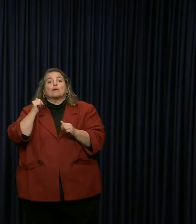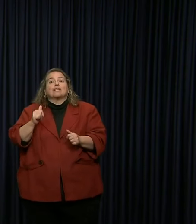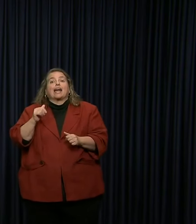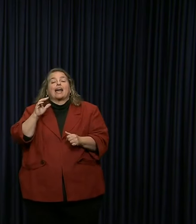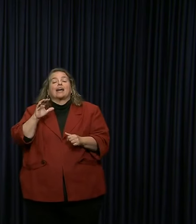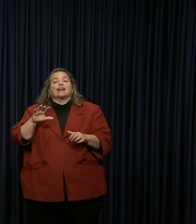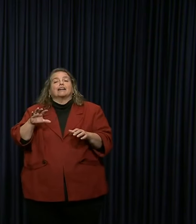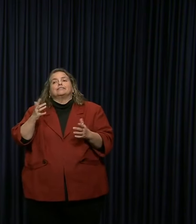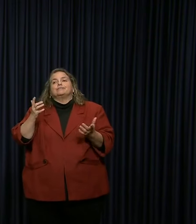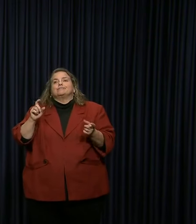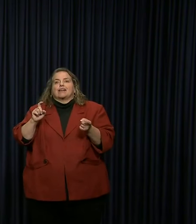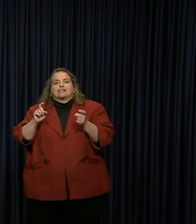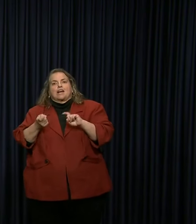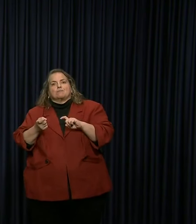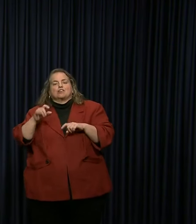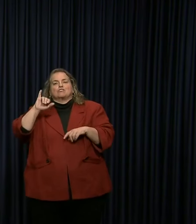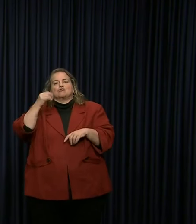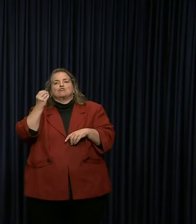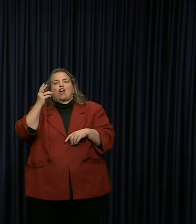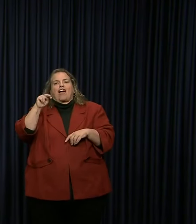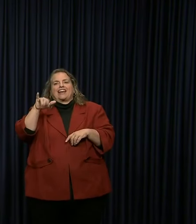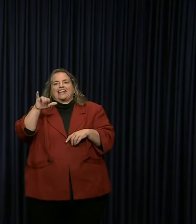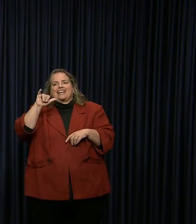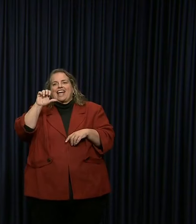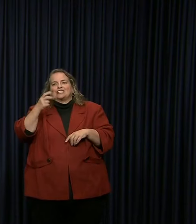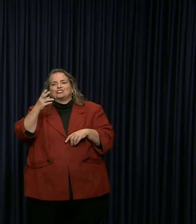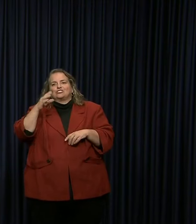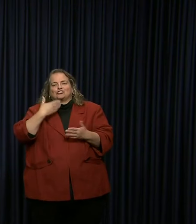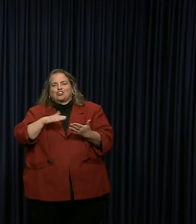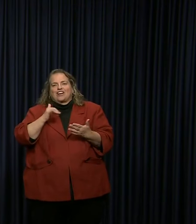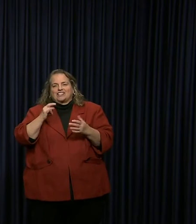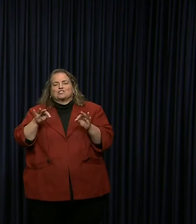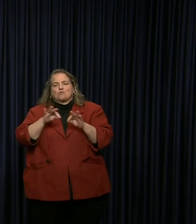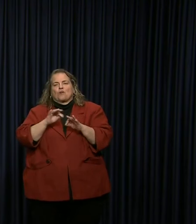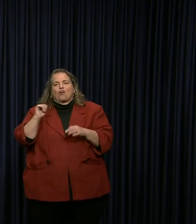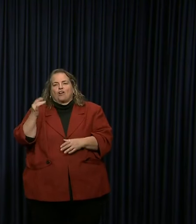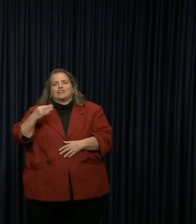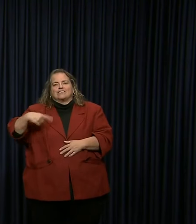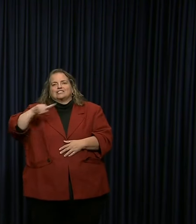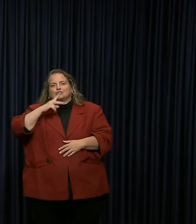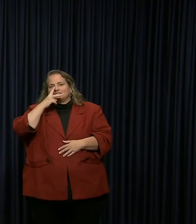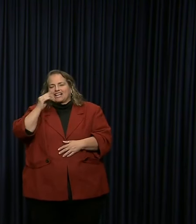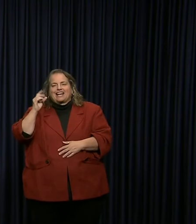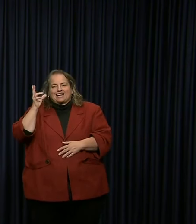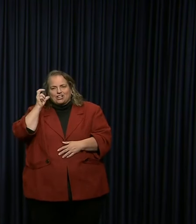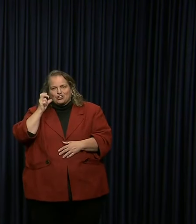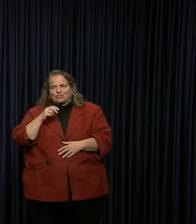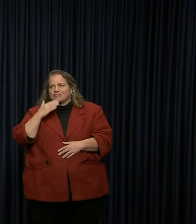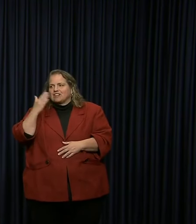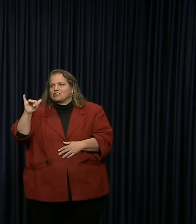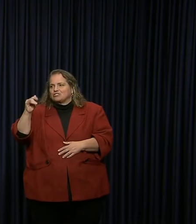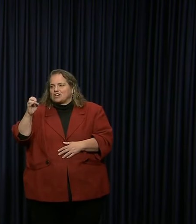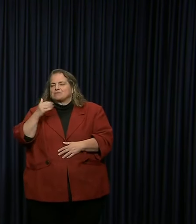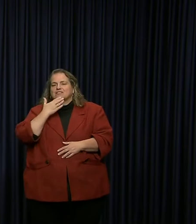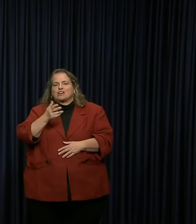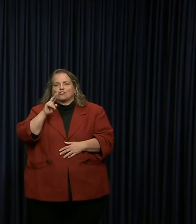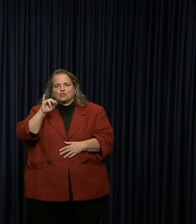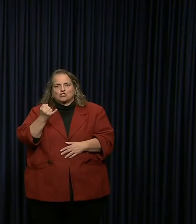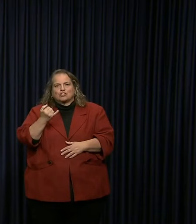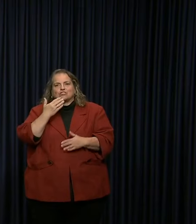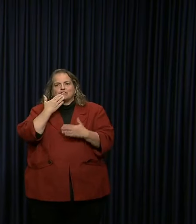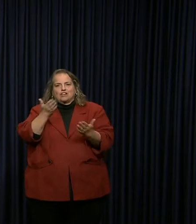can adopt a Johnny Cash song, I think it's worth all of us seeing and hearing. Thank you, James. Thank you,